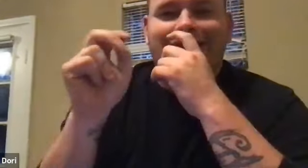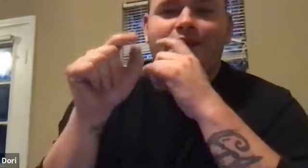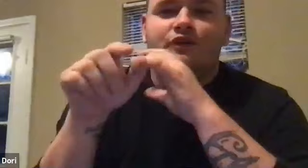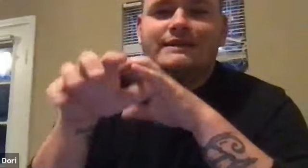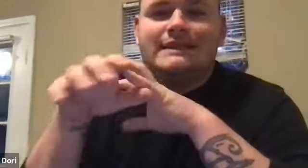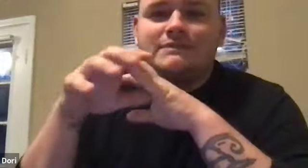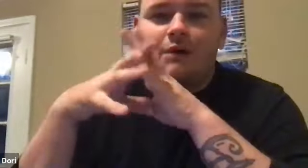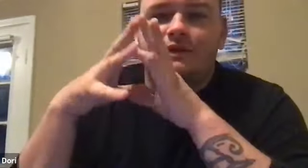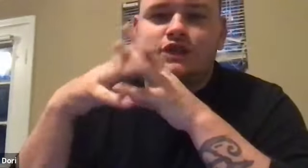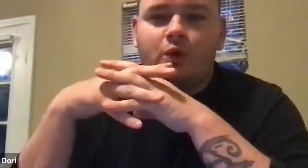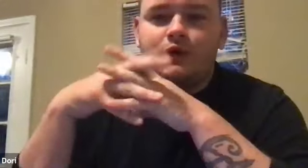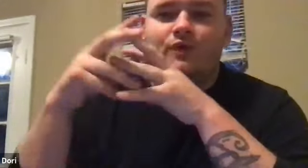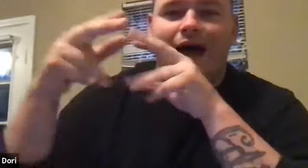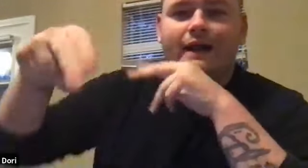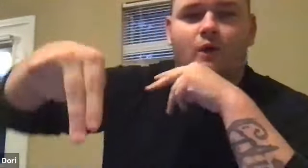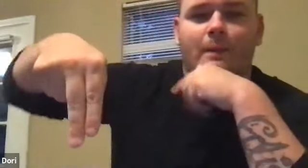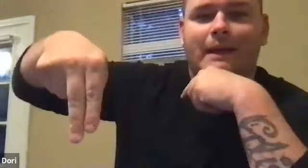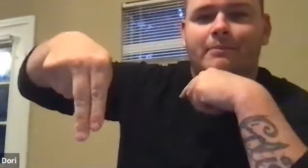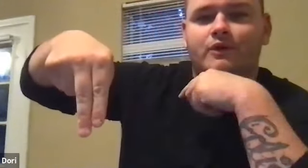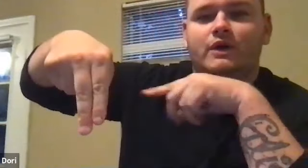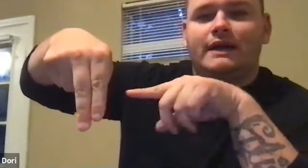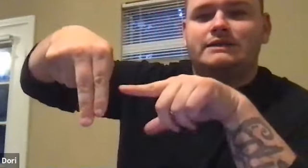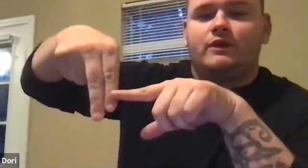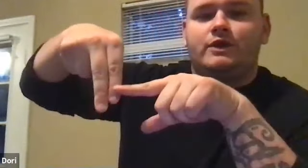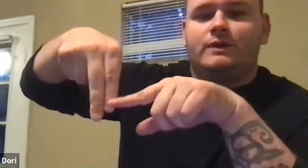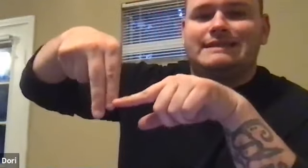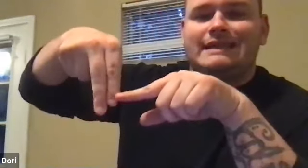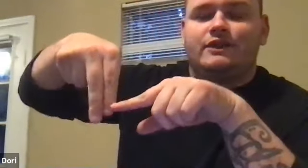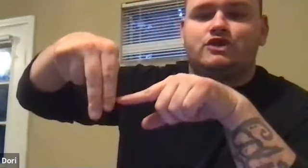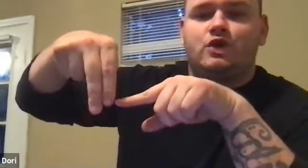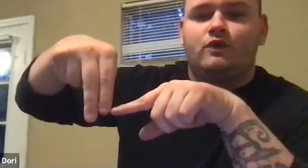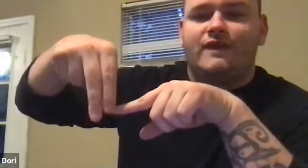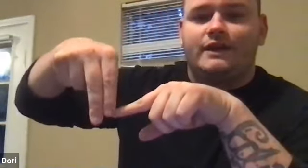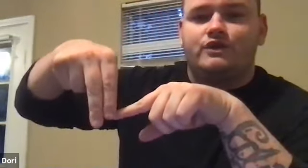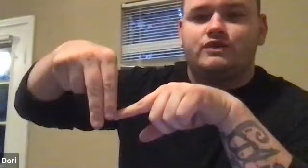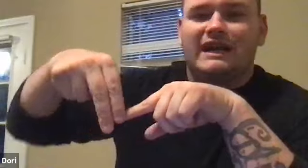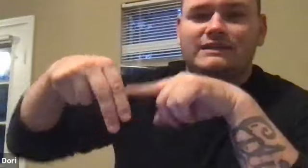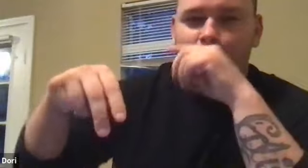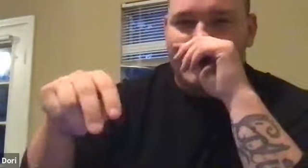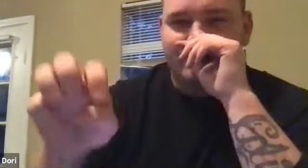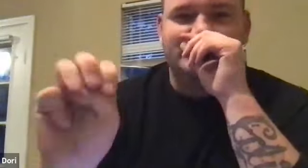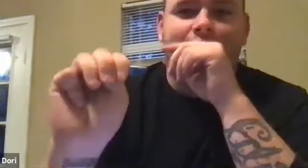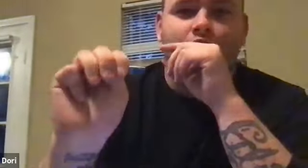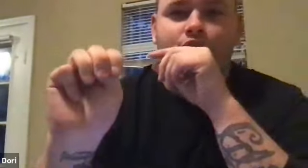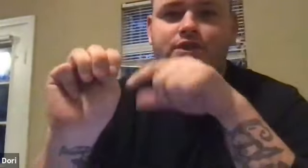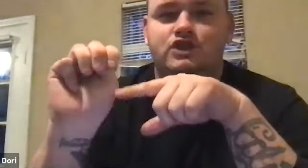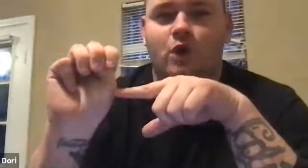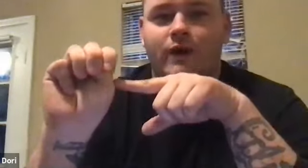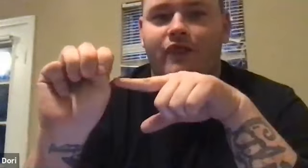The reason it's probably showing you that on the paper is so that you can see that there's two fingers. Because on paper, it's kind of hard to show where the thumb